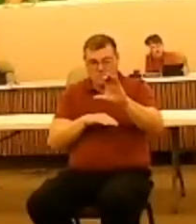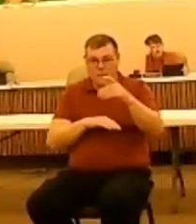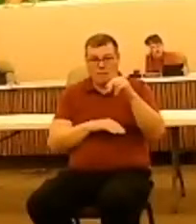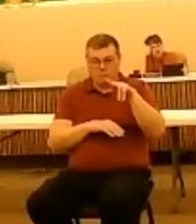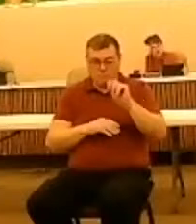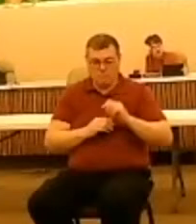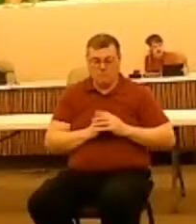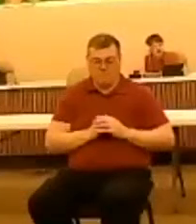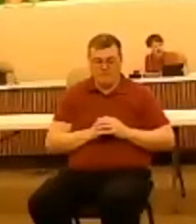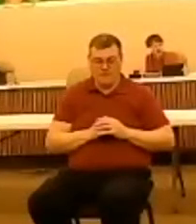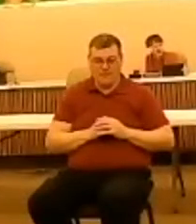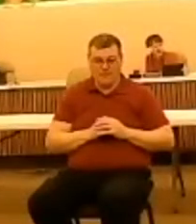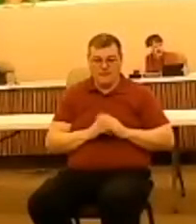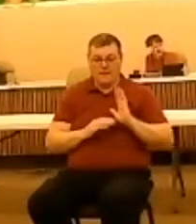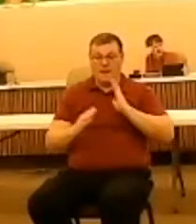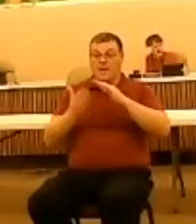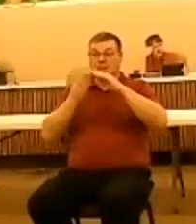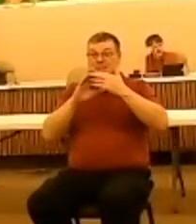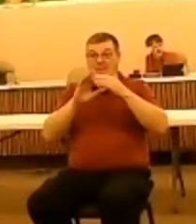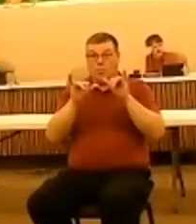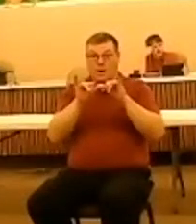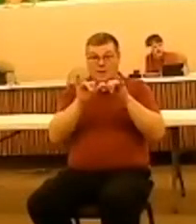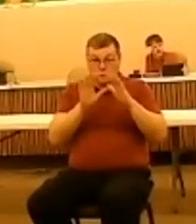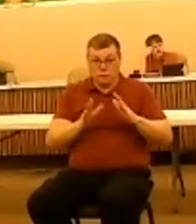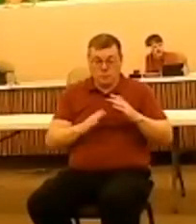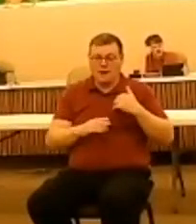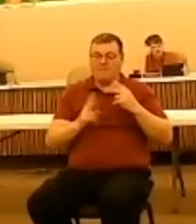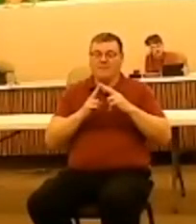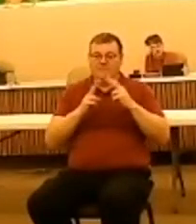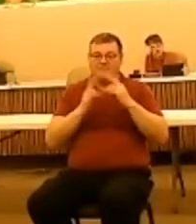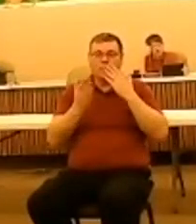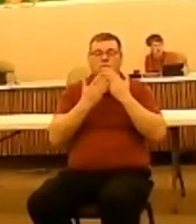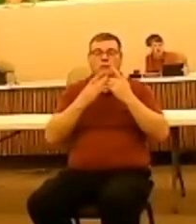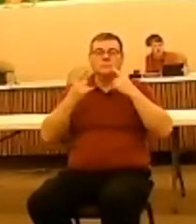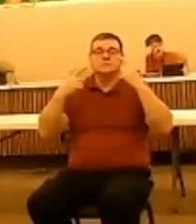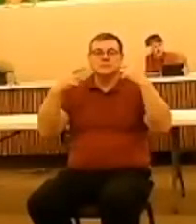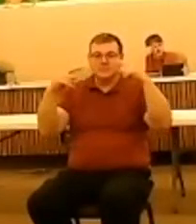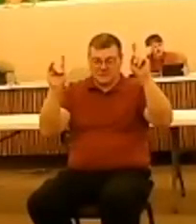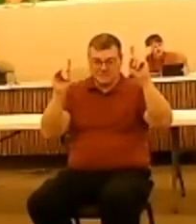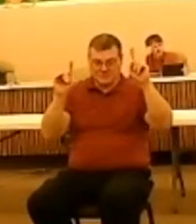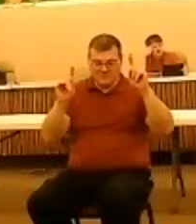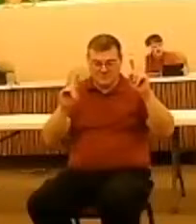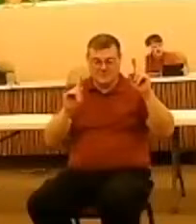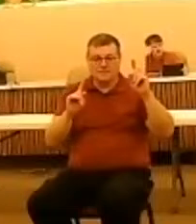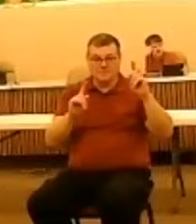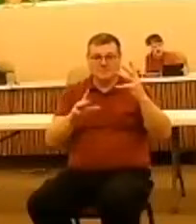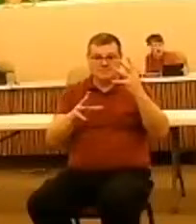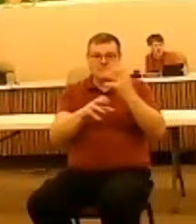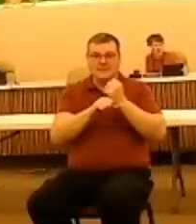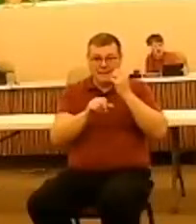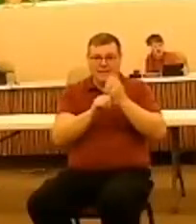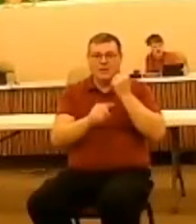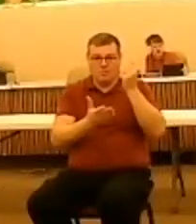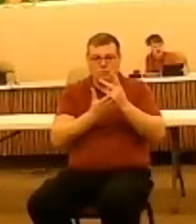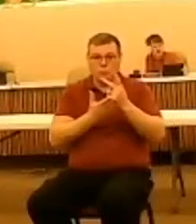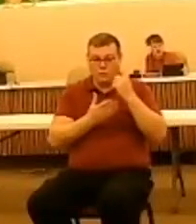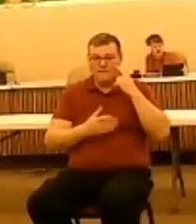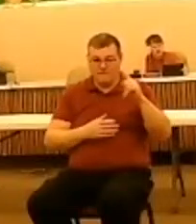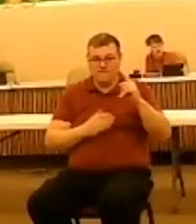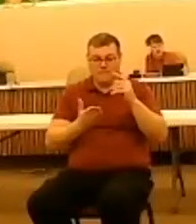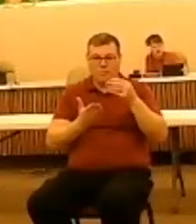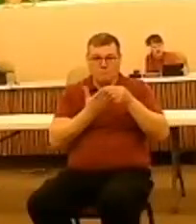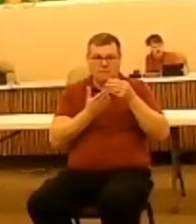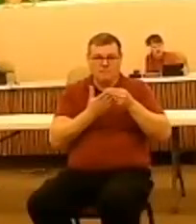Our town engineer has had a very good success record in terms of getting approval for his community development block